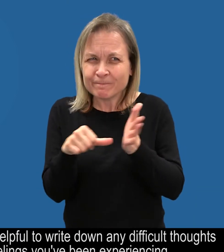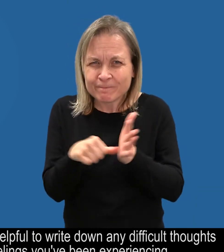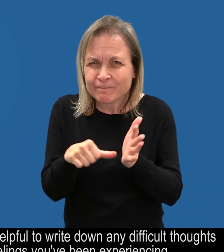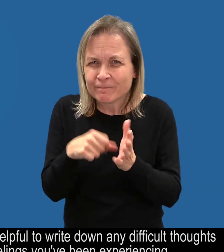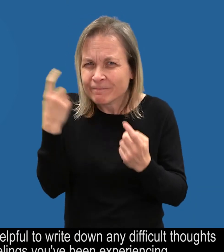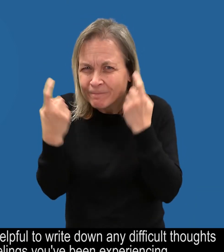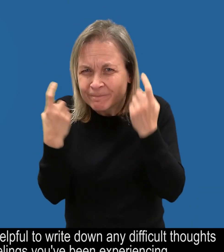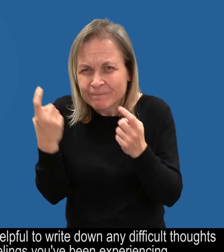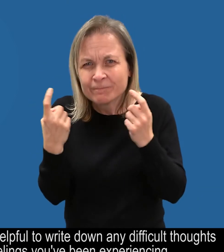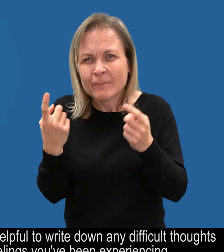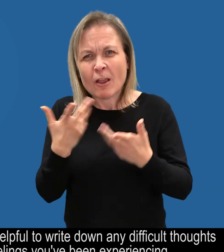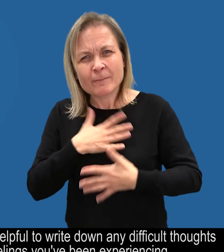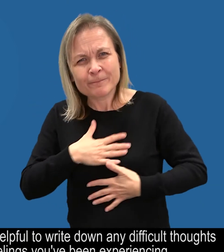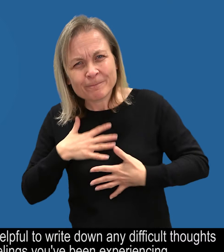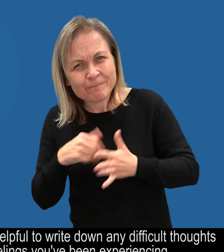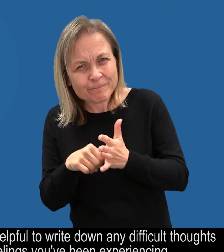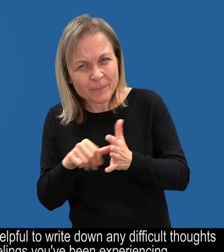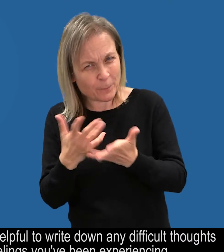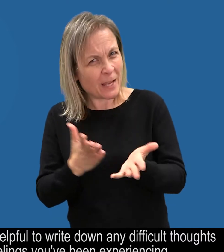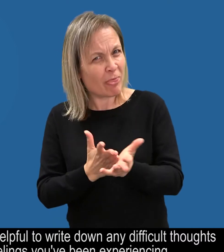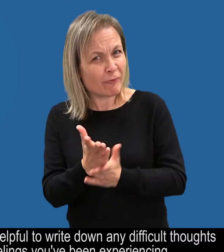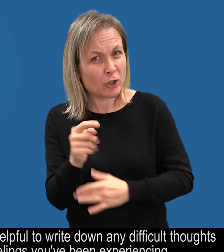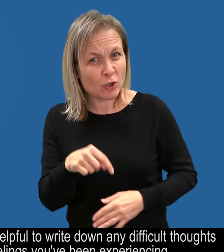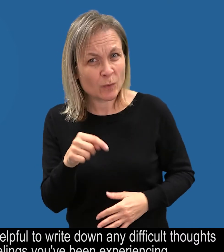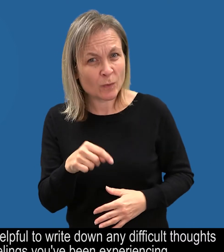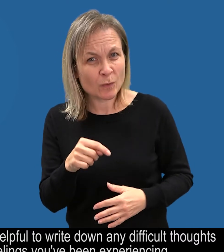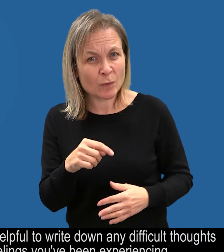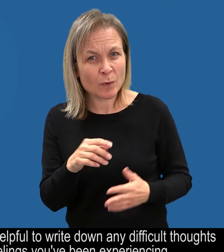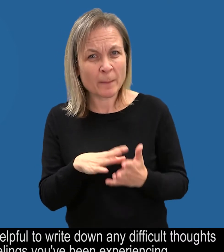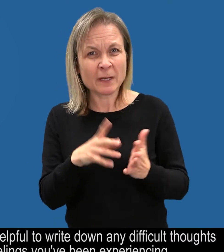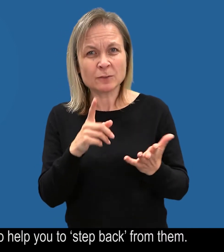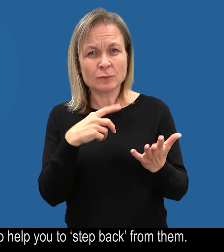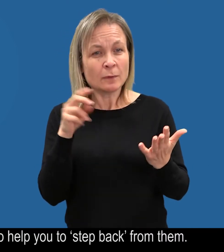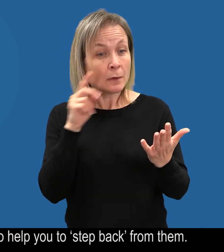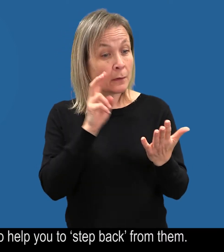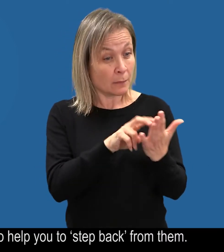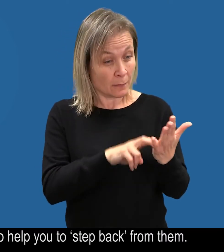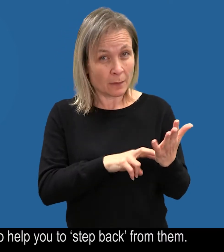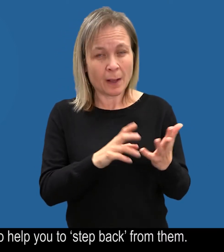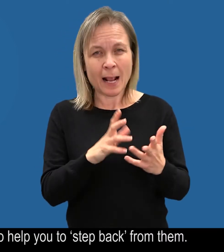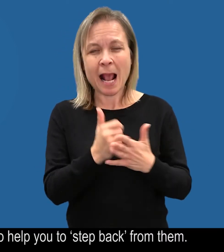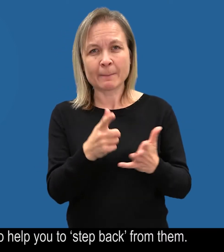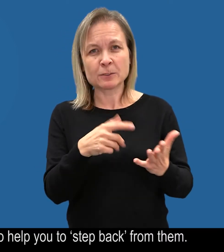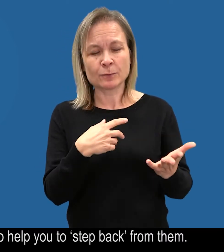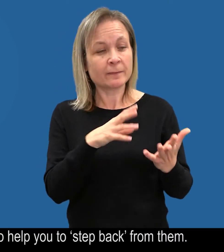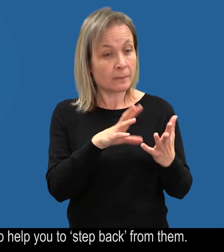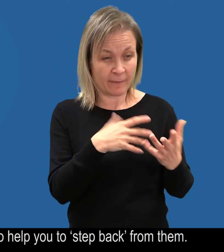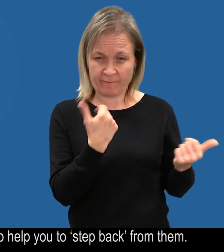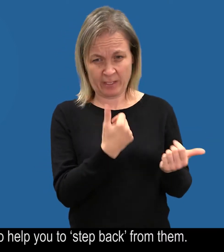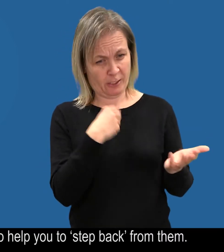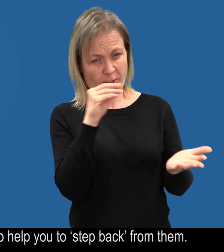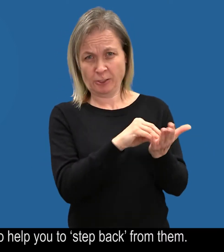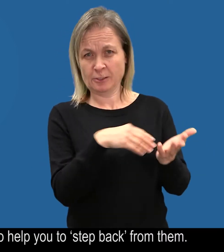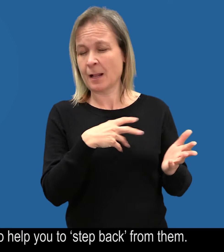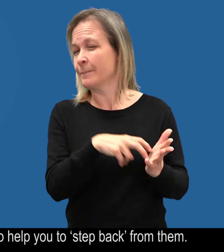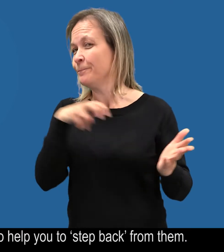It can also be helpful to write down any difficult thoughts and feelings you've been experiencing in order to help you to step back from them.